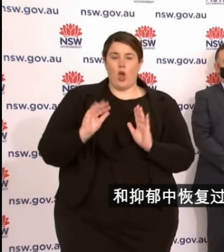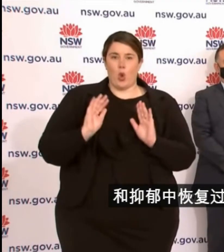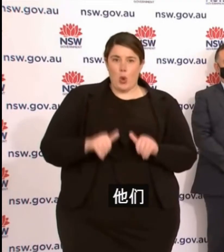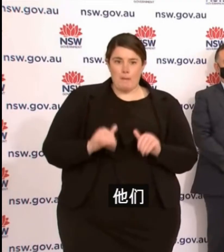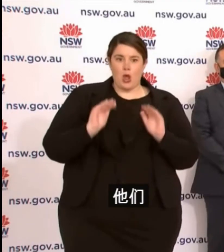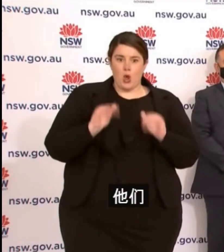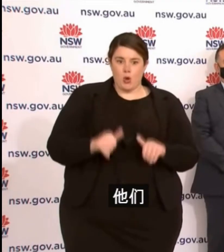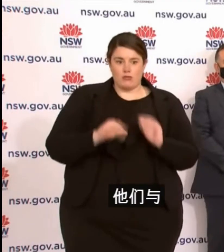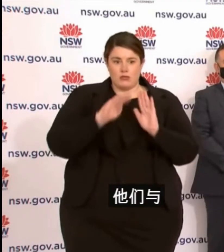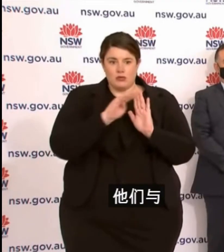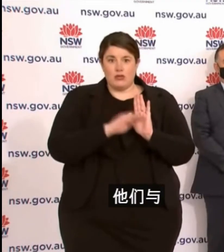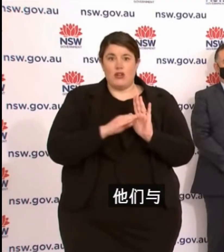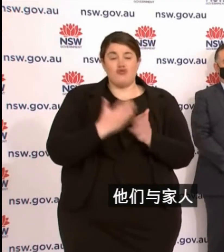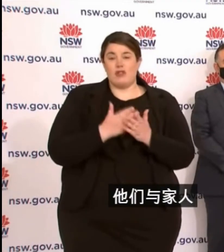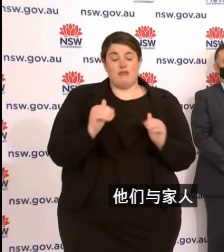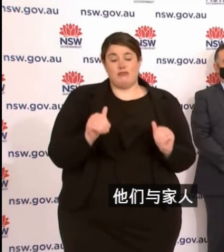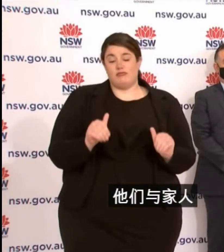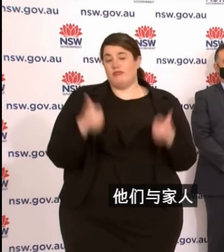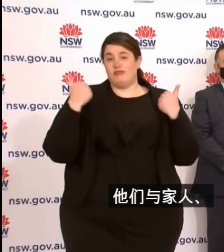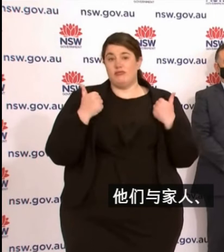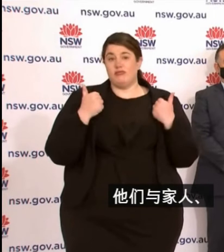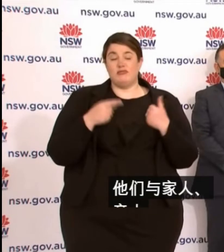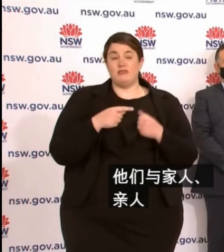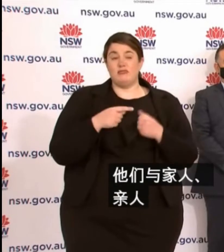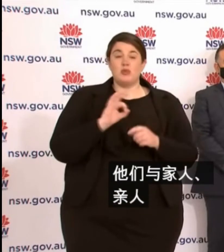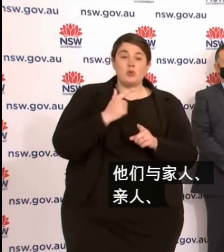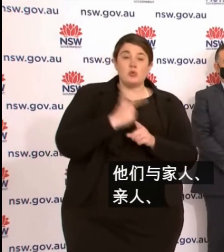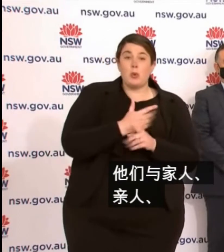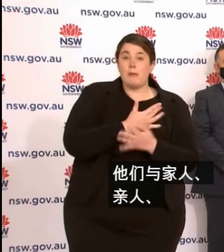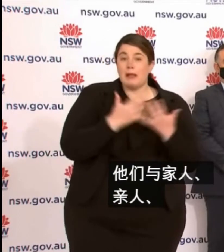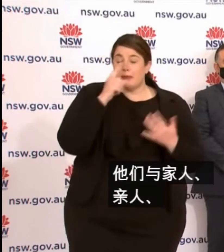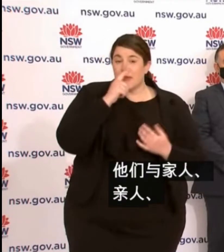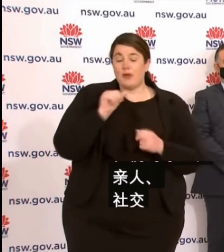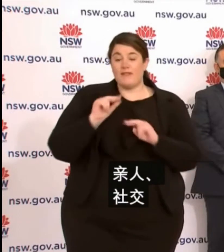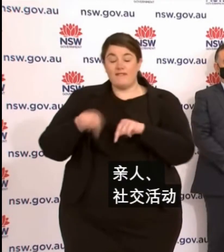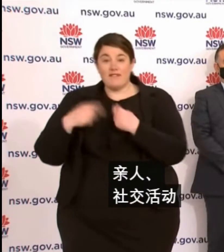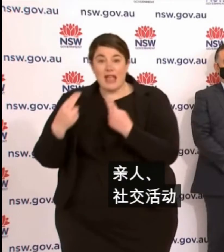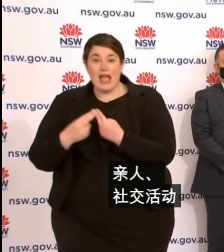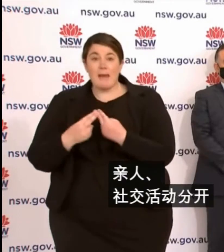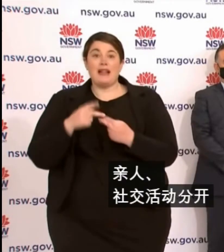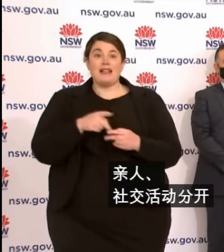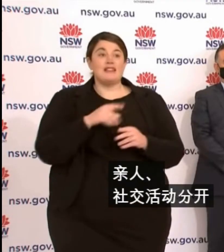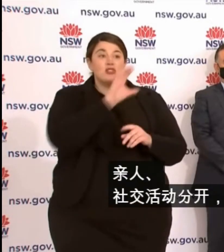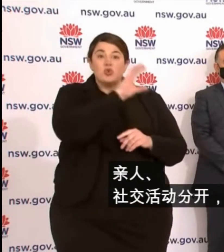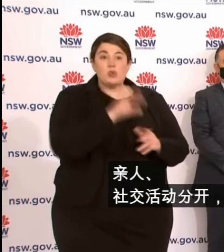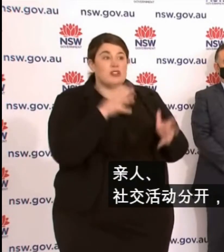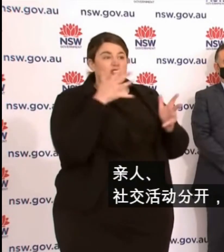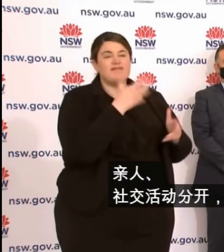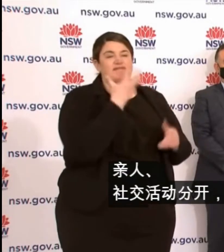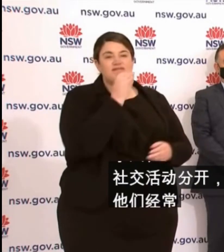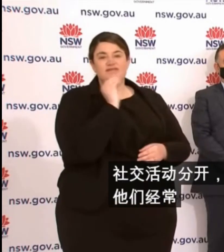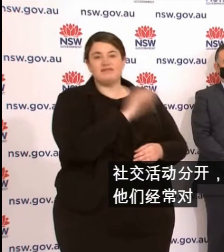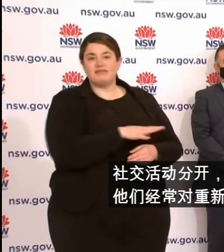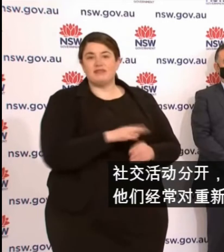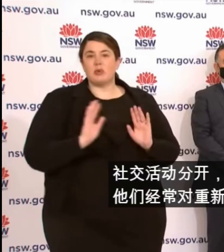experiences, have disengaged from their family, their loved ones, their social activities, and